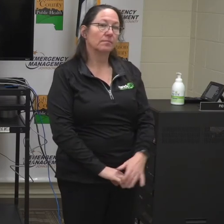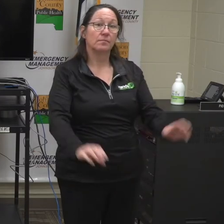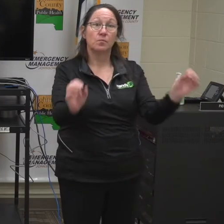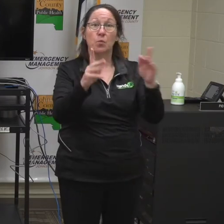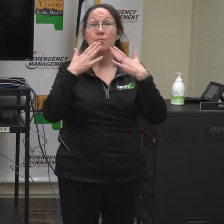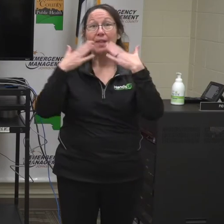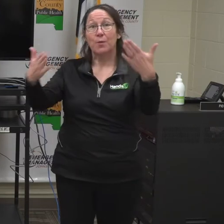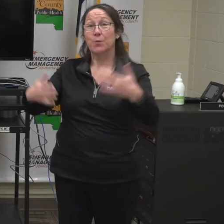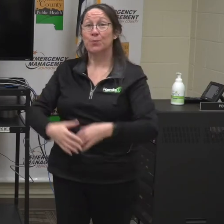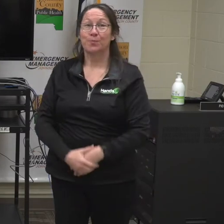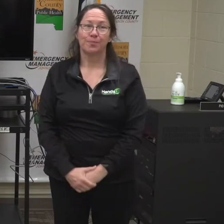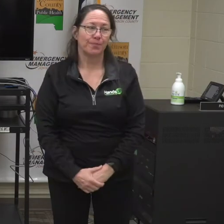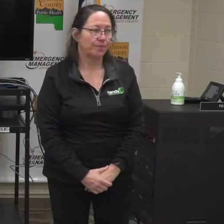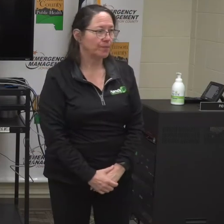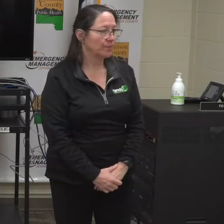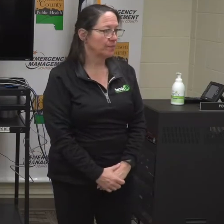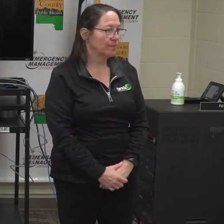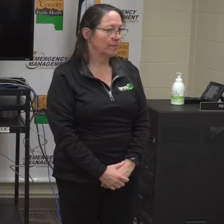All right. Thanks, Sam. All right. Thank you.